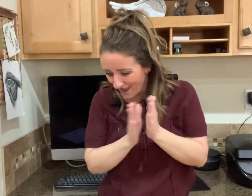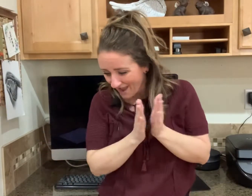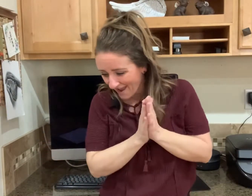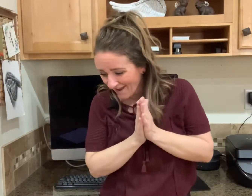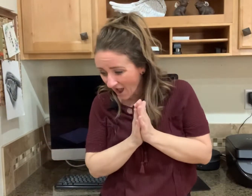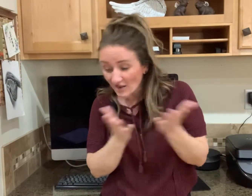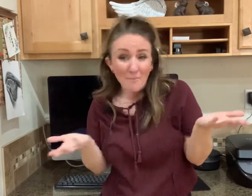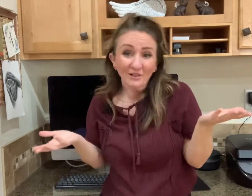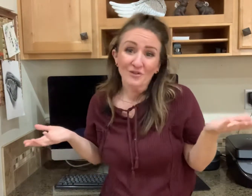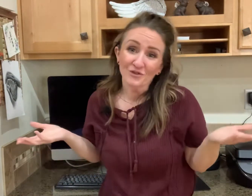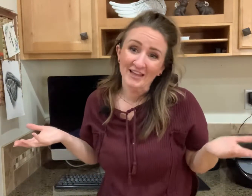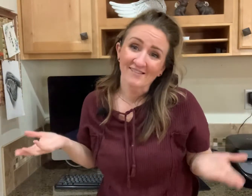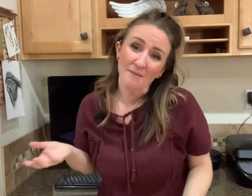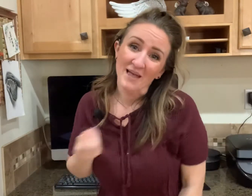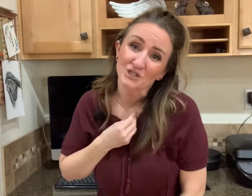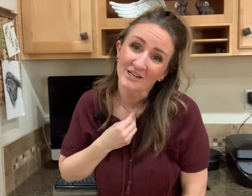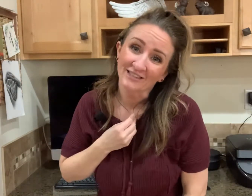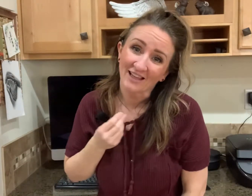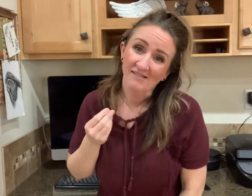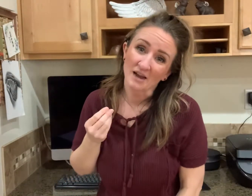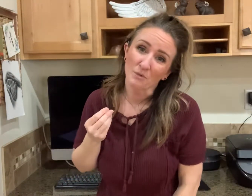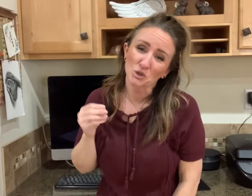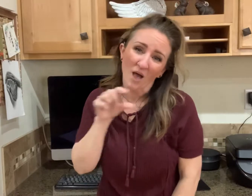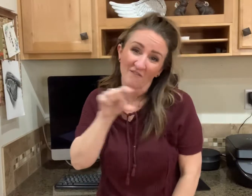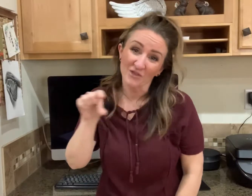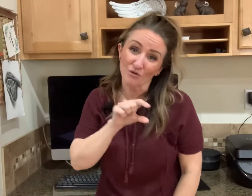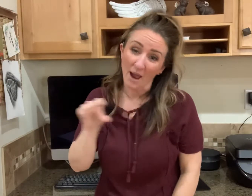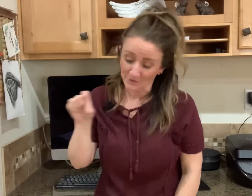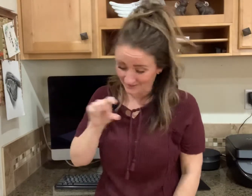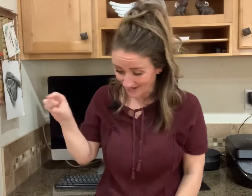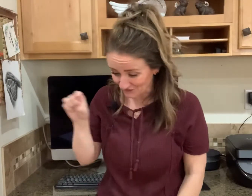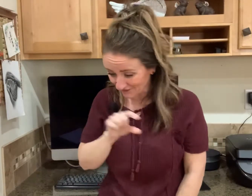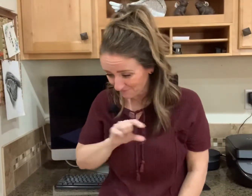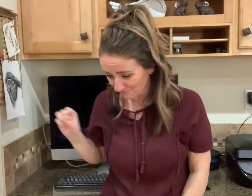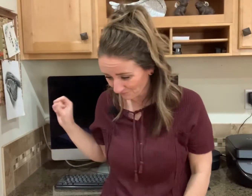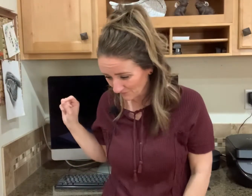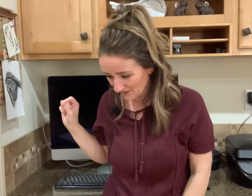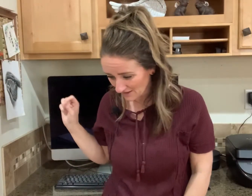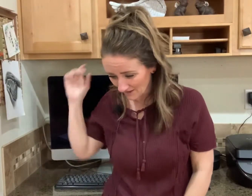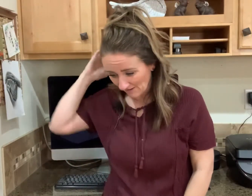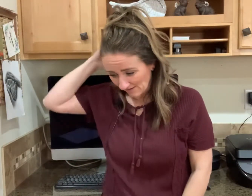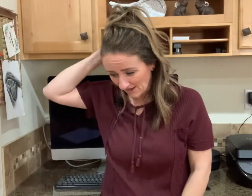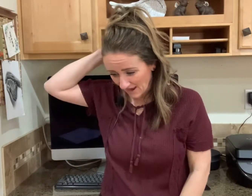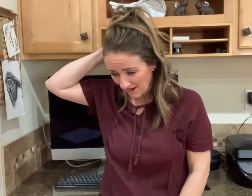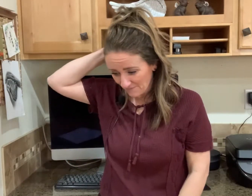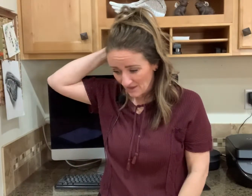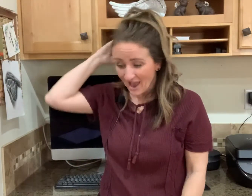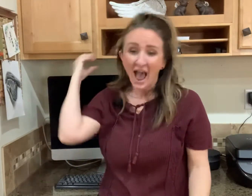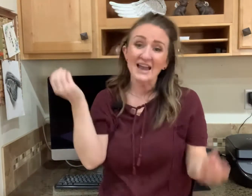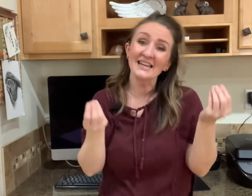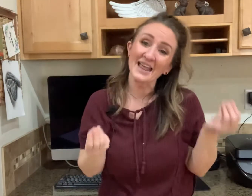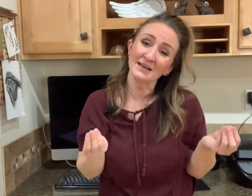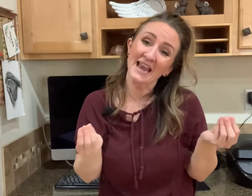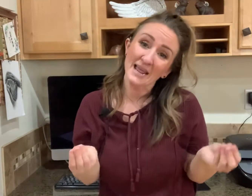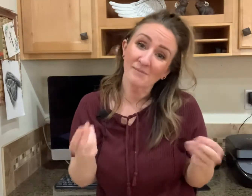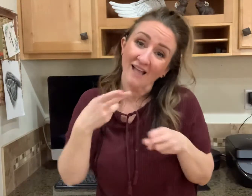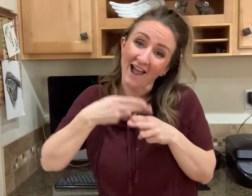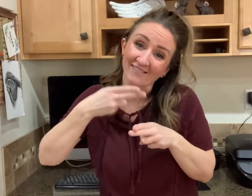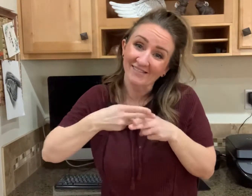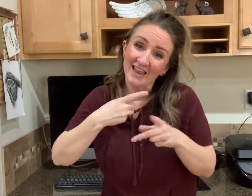Okay, a couple other things I mentioned in lesson number 12 in the grammar section. Let's see. Name signs.